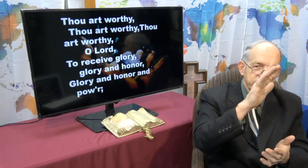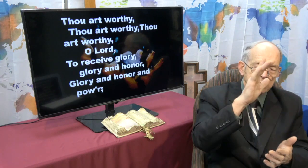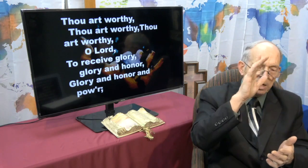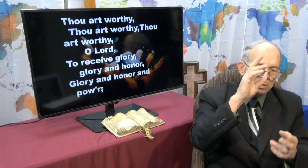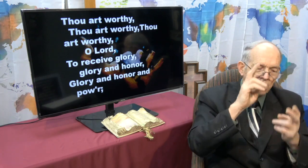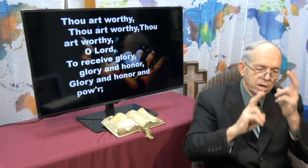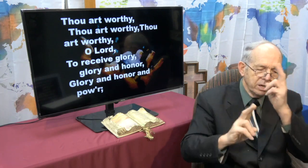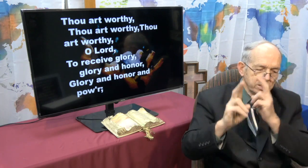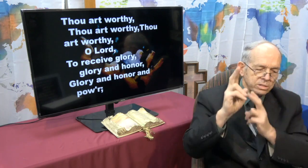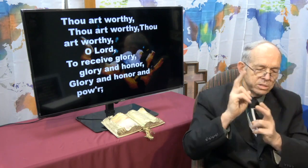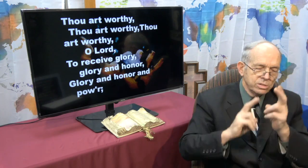glory and honor,